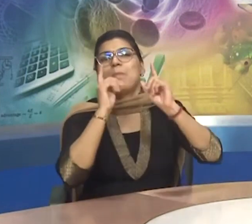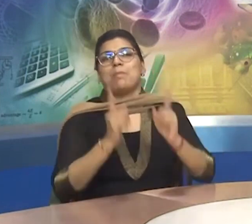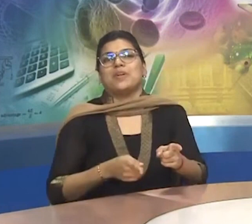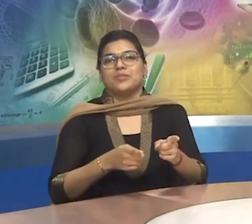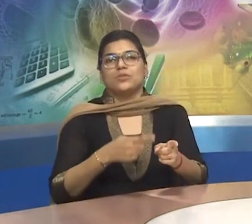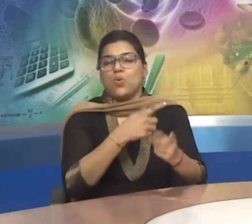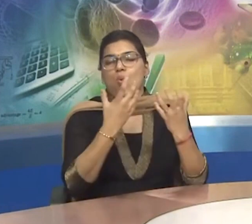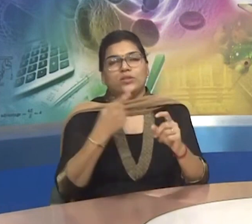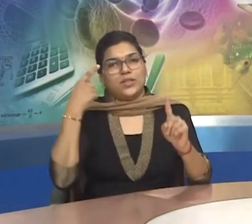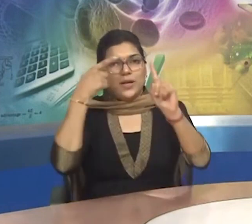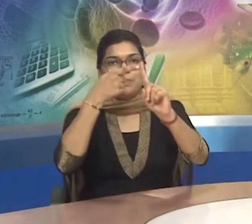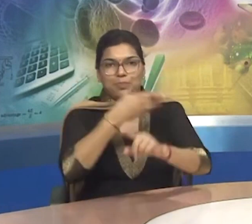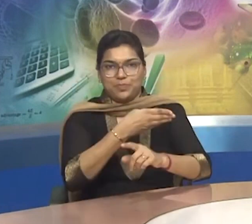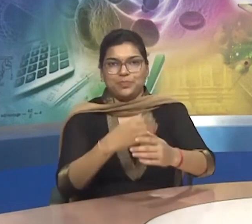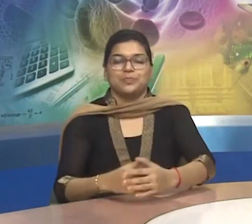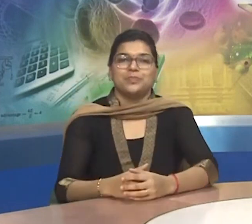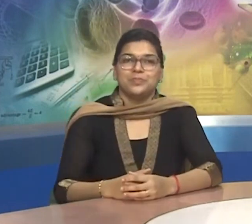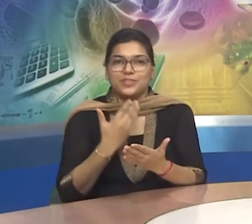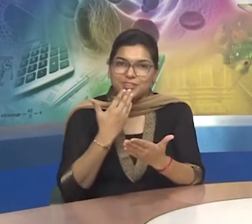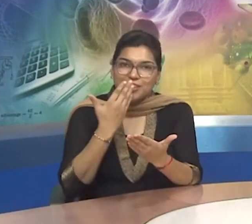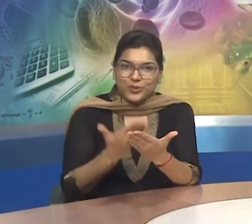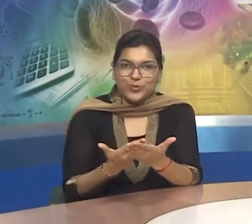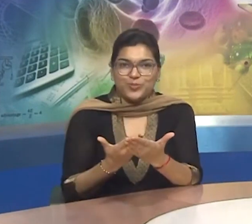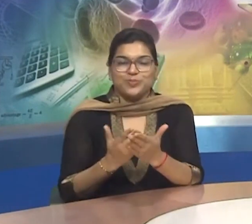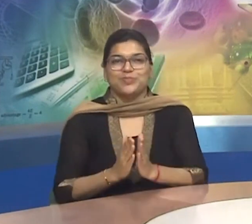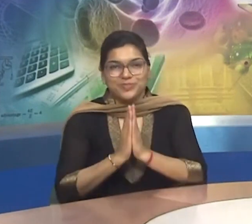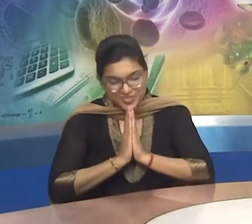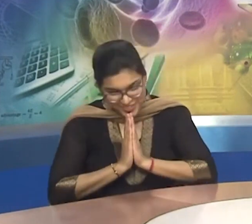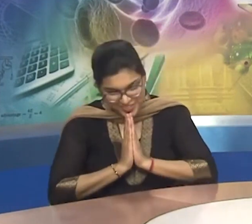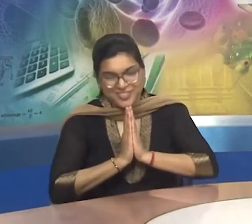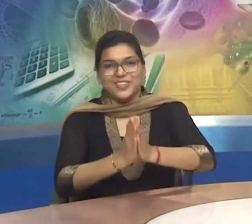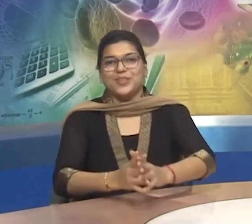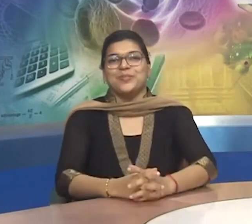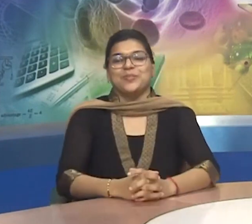Thank you. Namaskar.